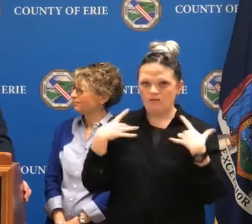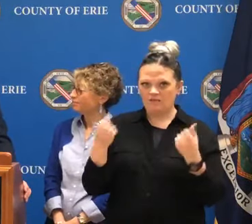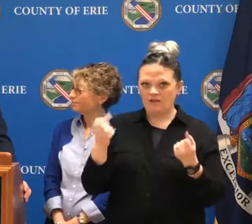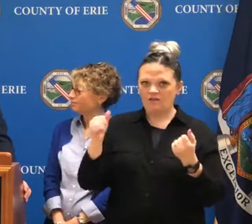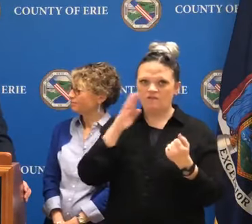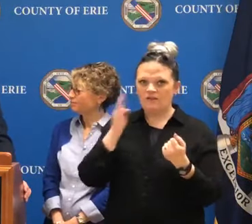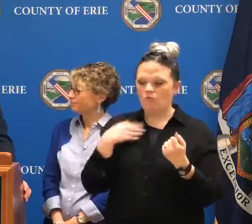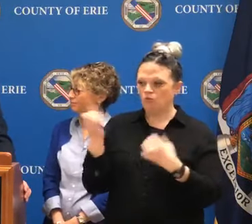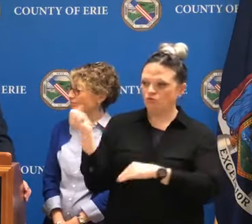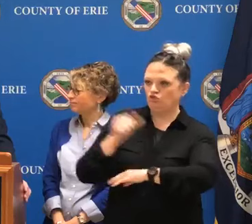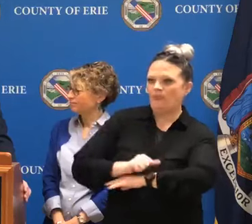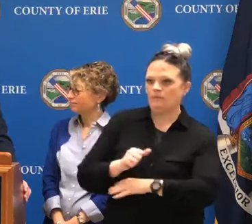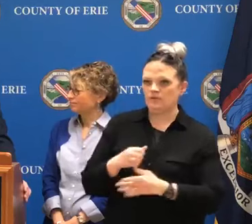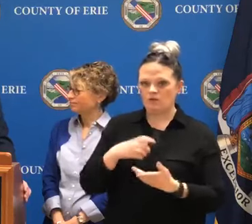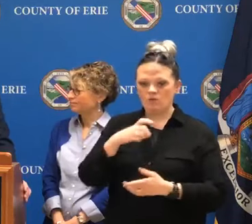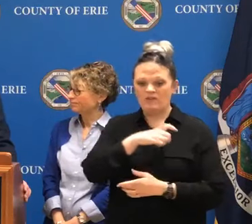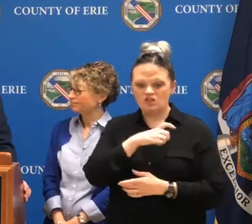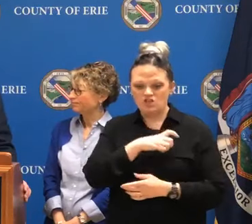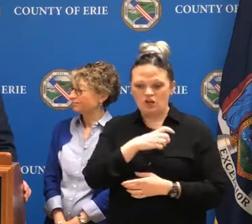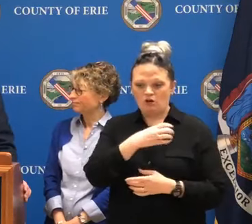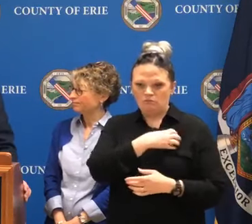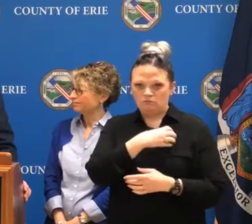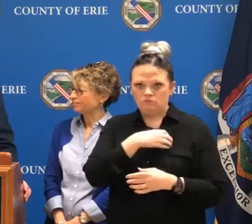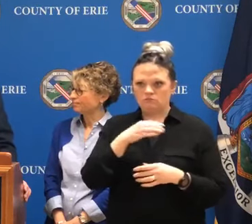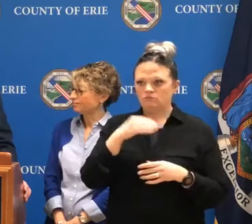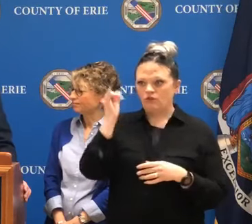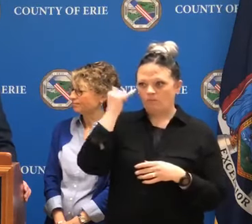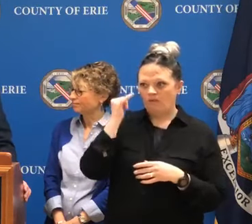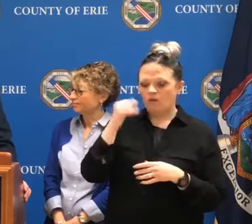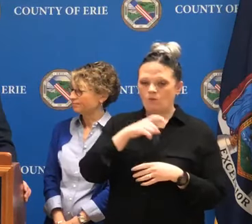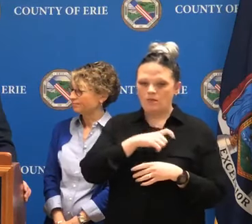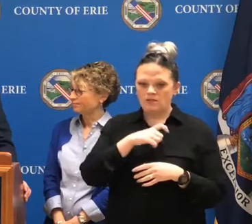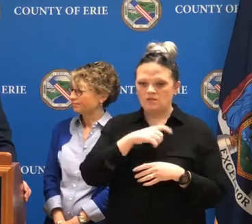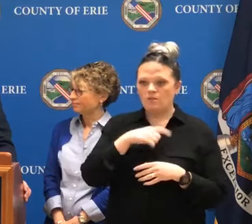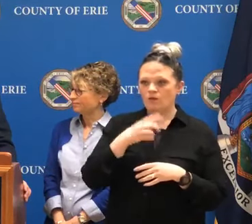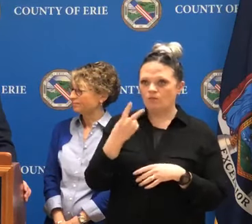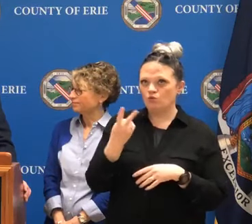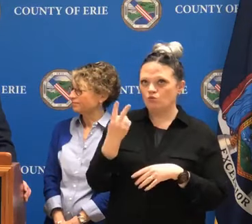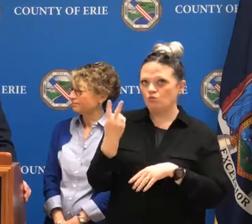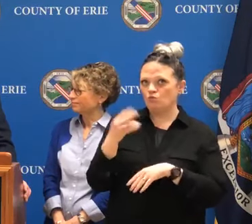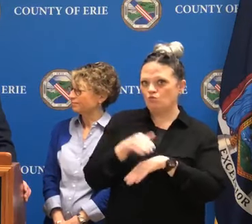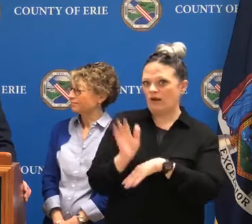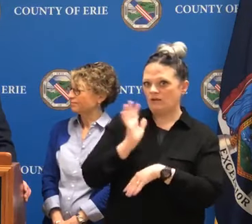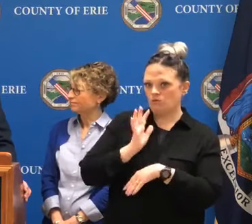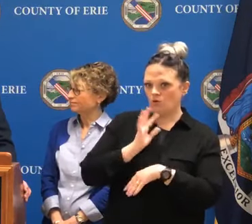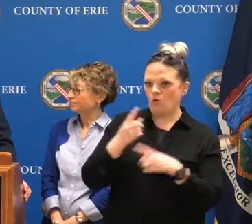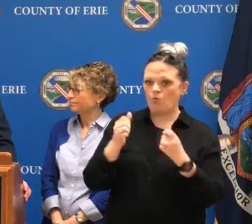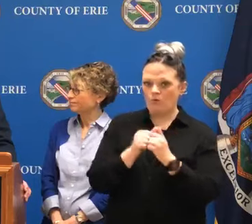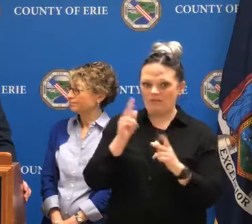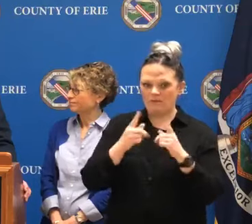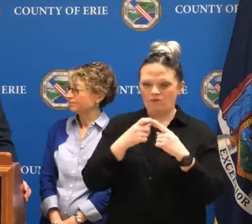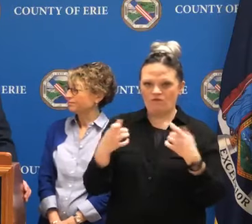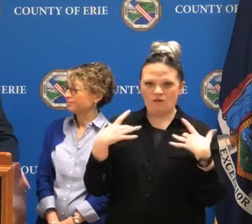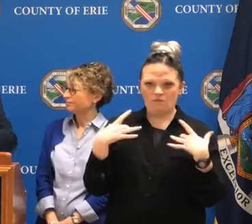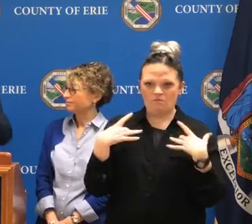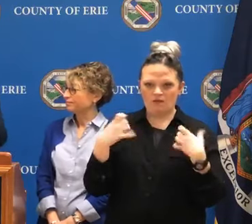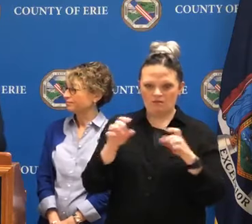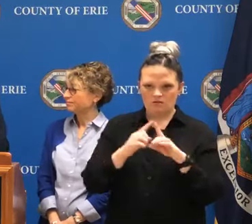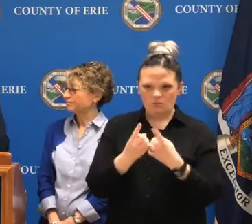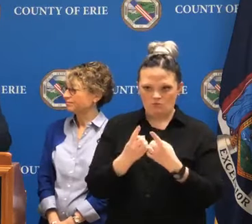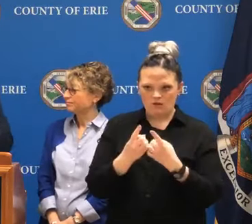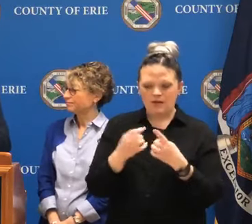the sheriff's office and the Buffalo PD went out 2 nights ago with sanitarians from the Erie County Department of Health, it was an